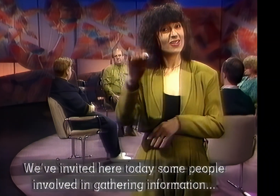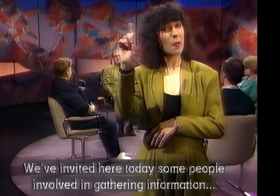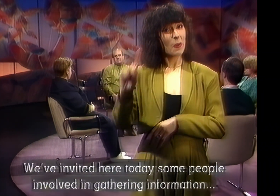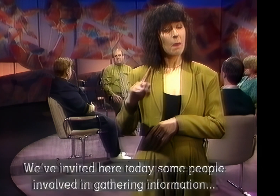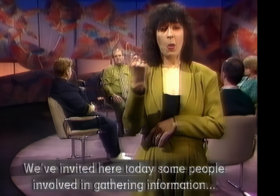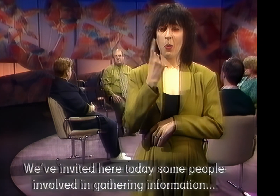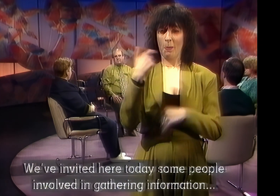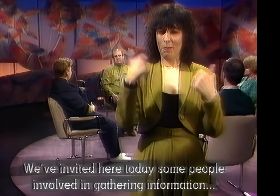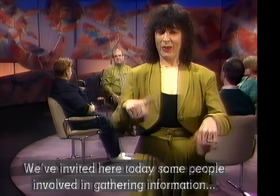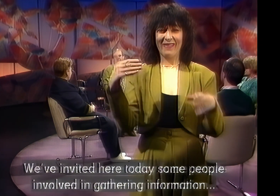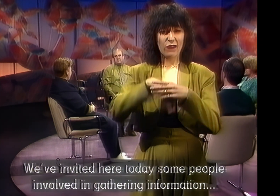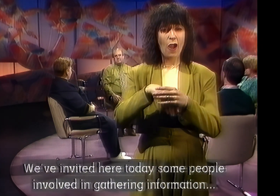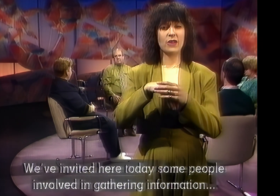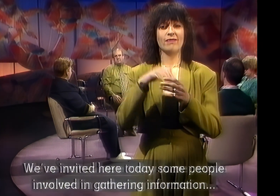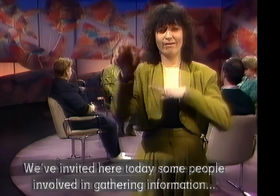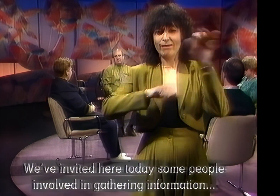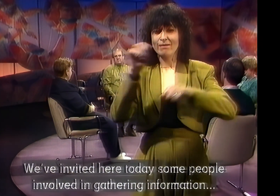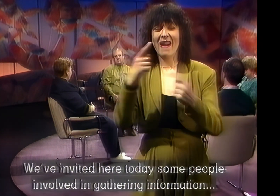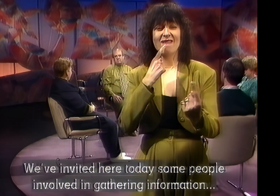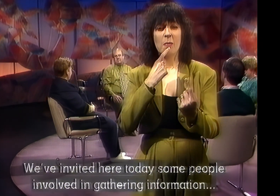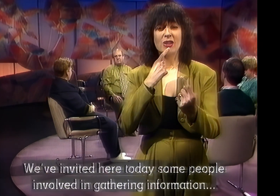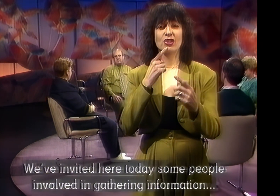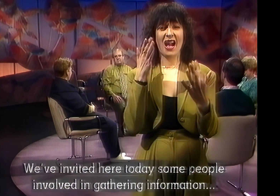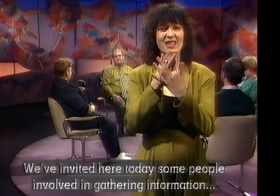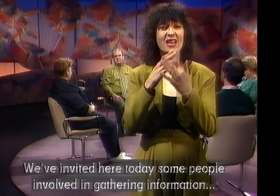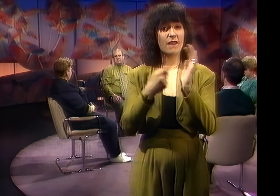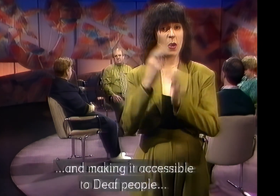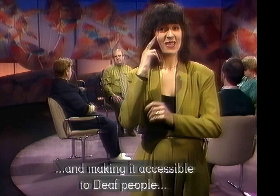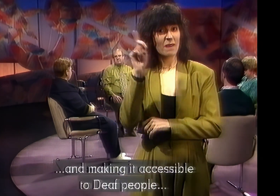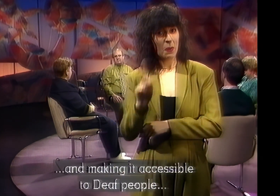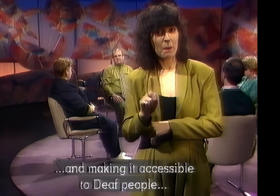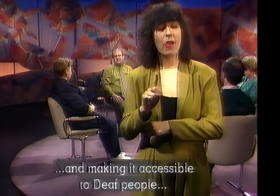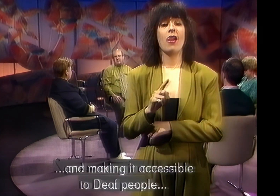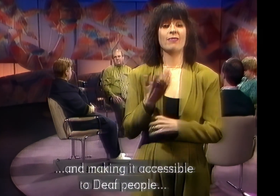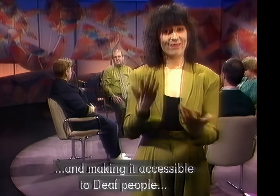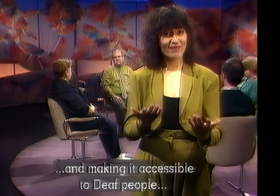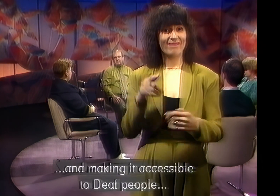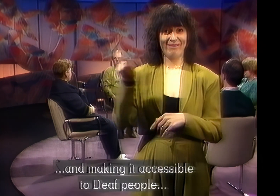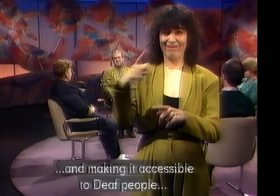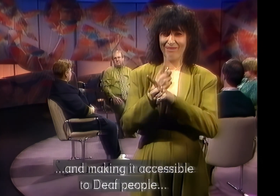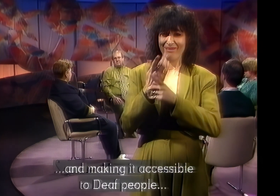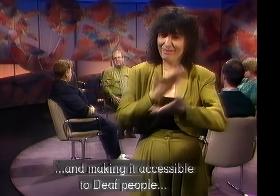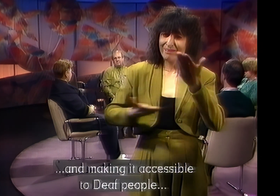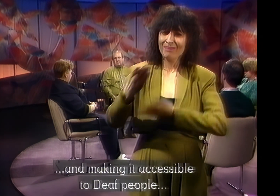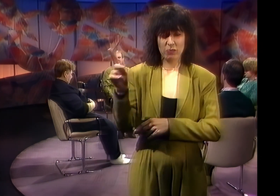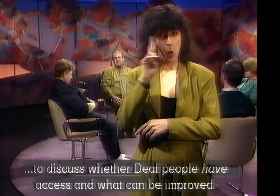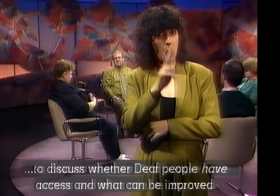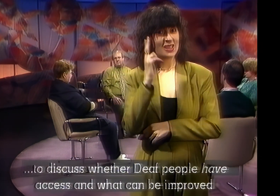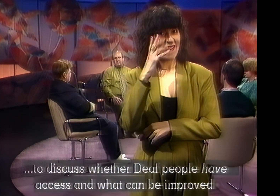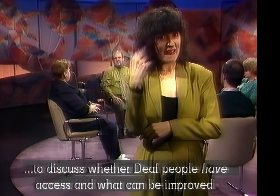to the studio here today some people who've been involved in gathering information and making it accessible to deaf people. They're here to